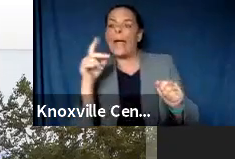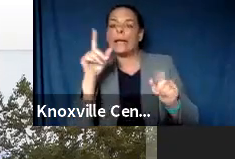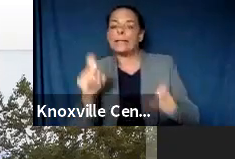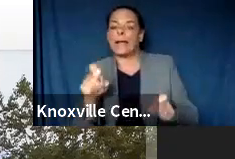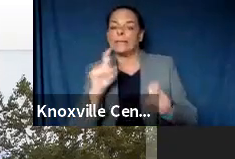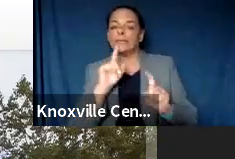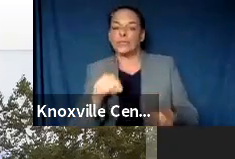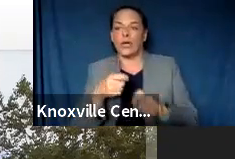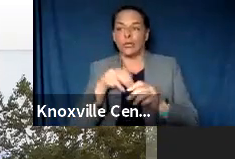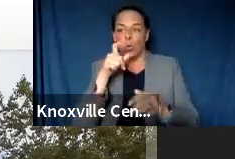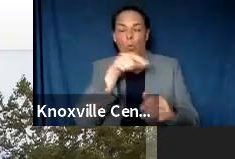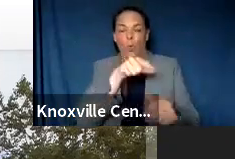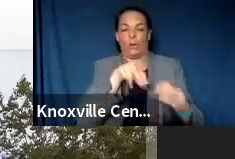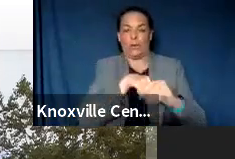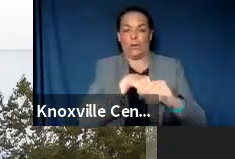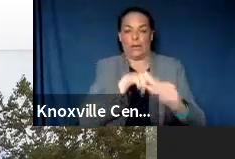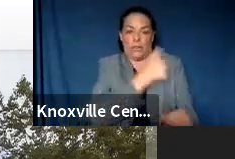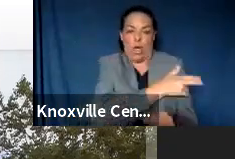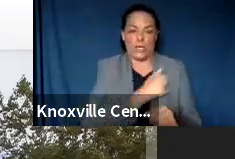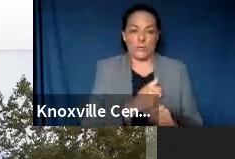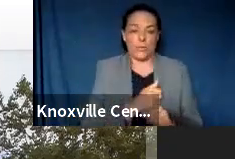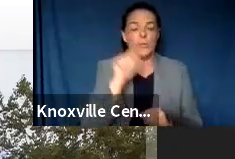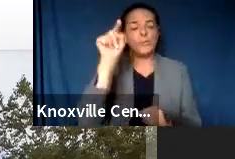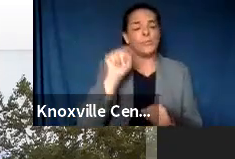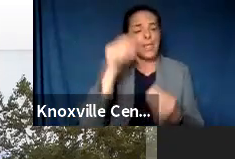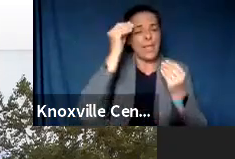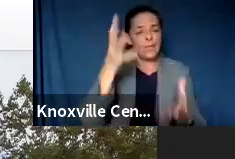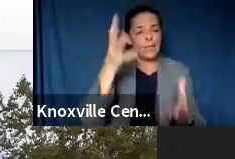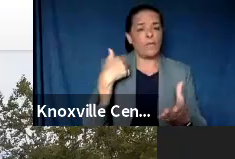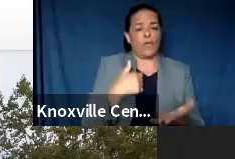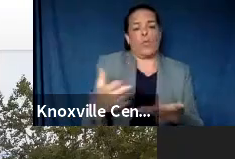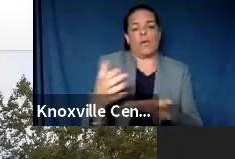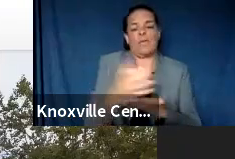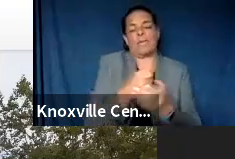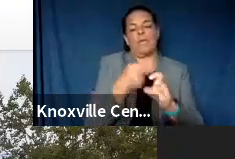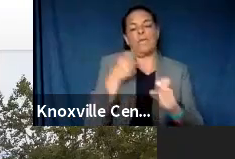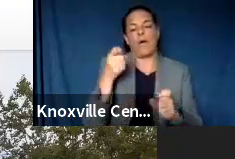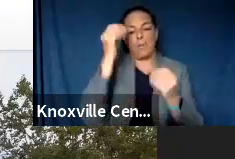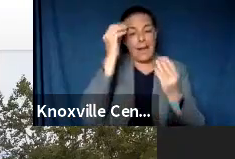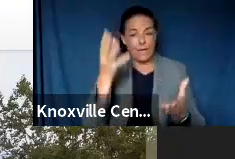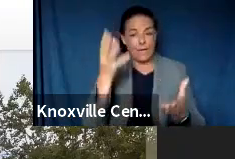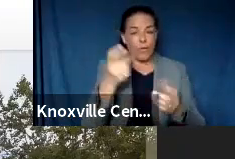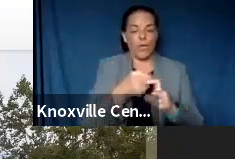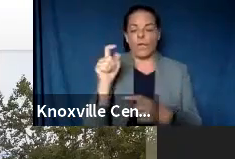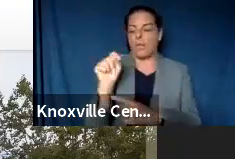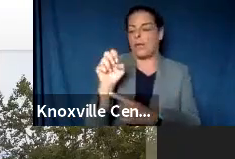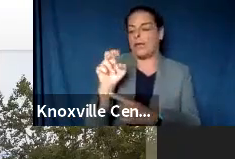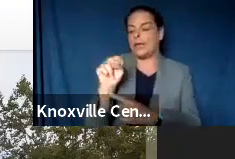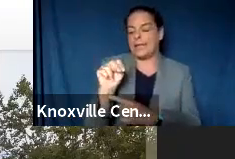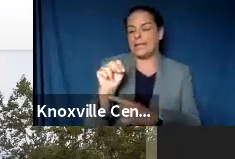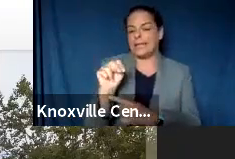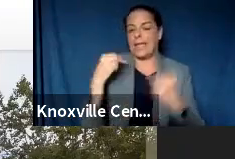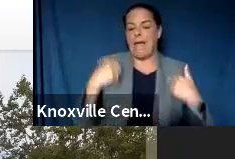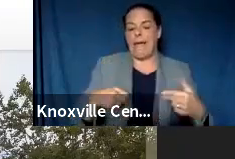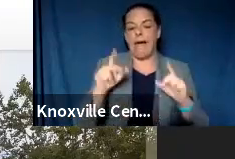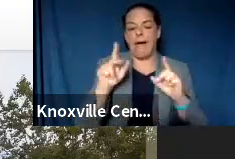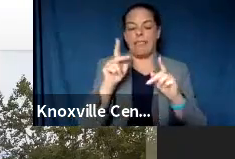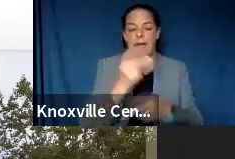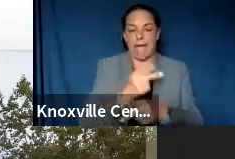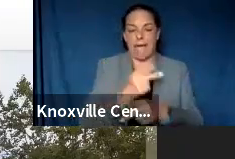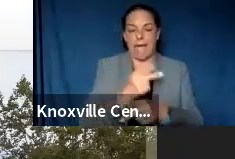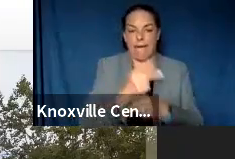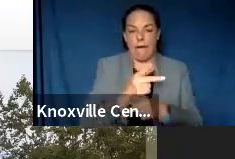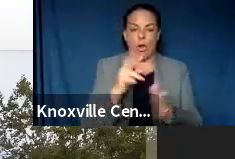hospital. These data are gathered from the information hospitals put into the Tennessee Healthcare Resource Tracking System, or